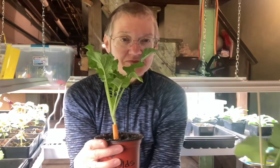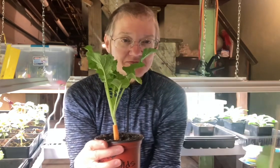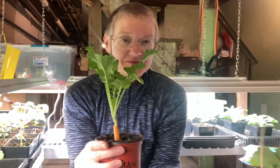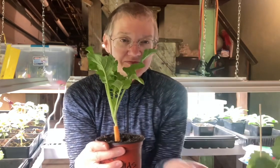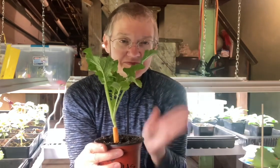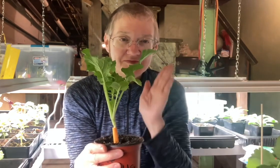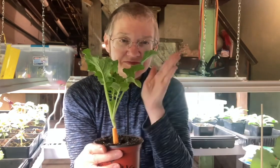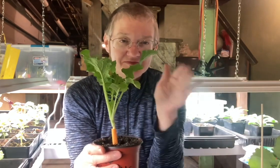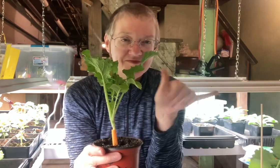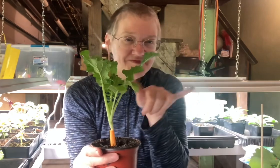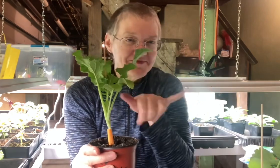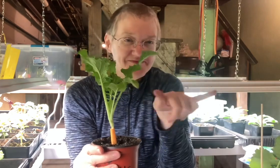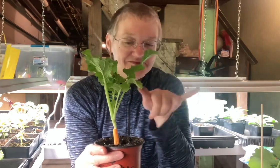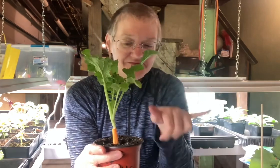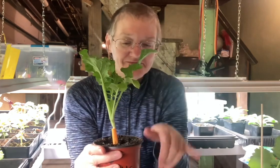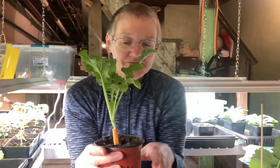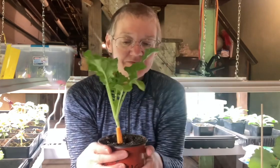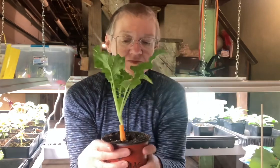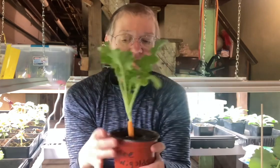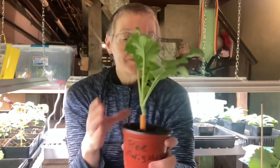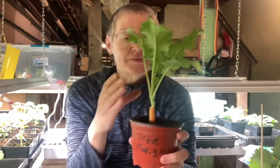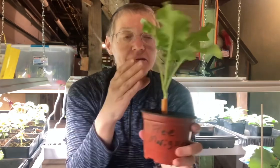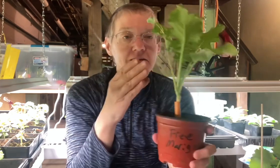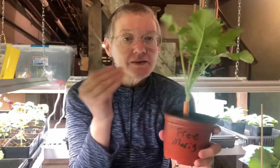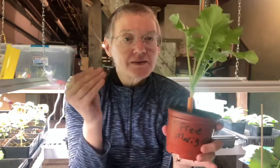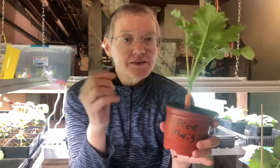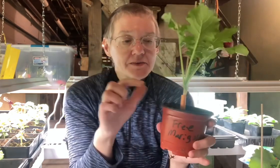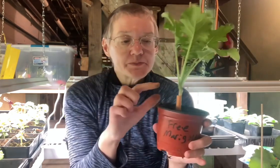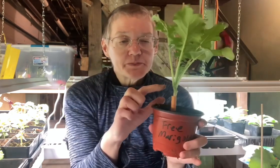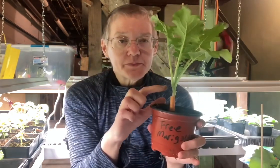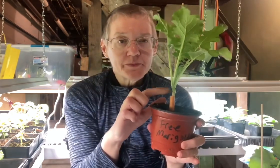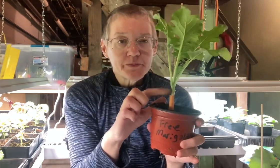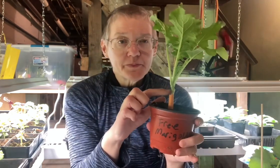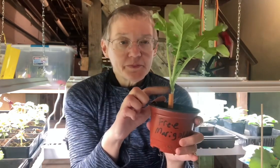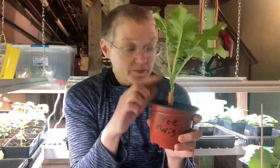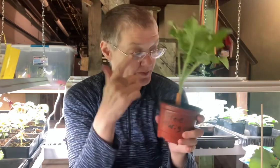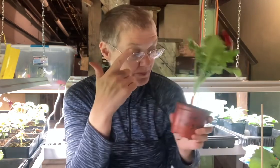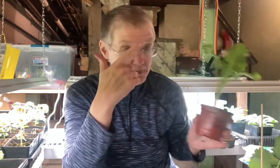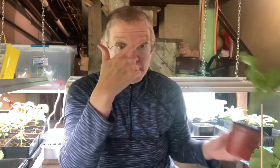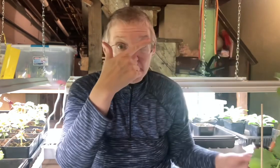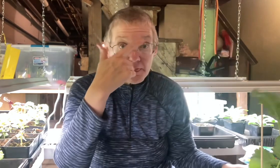Those will do the same thing.